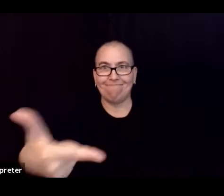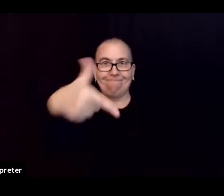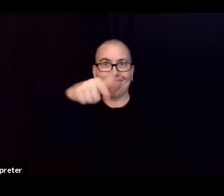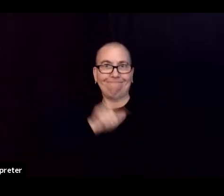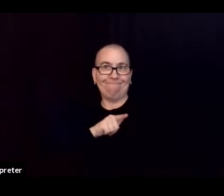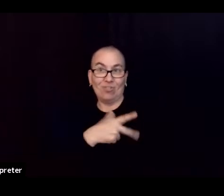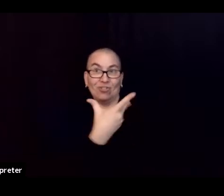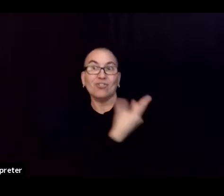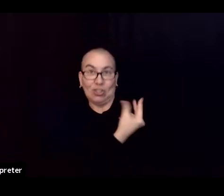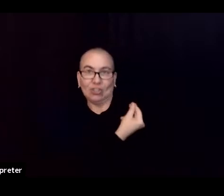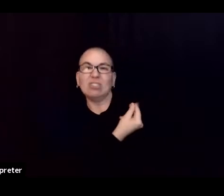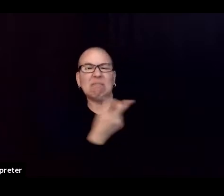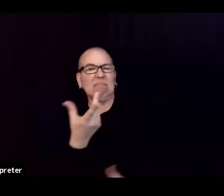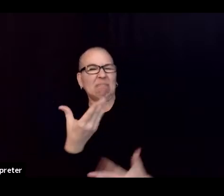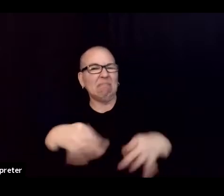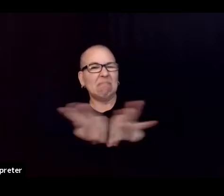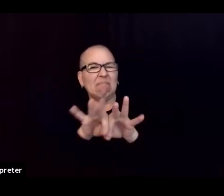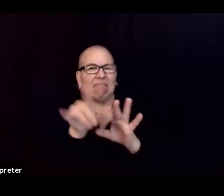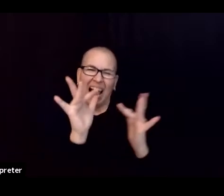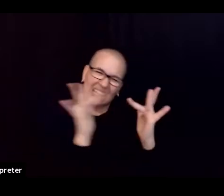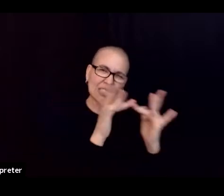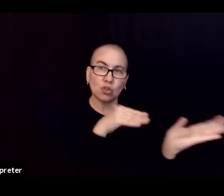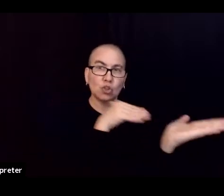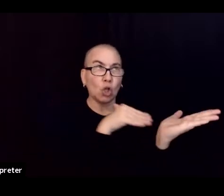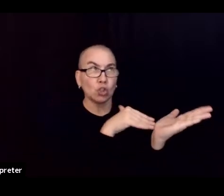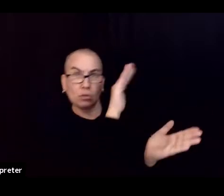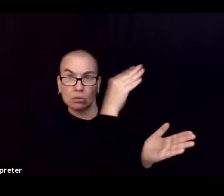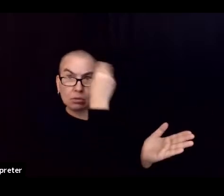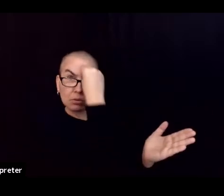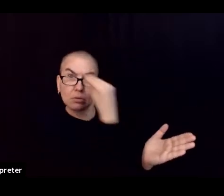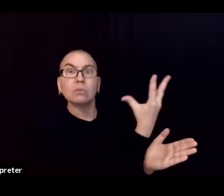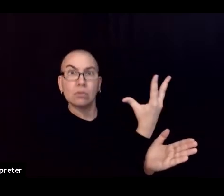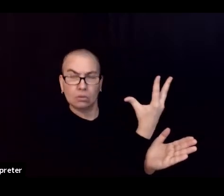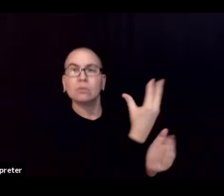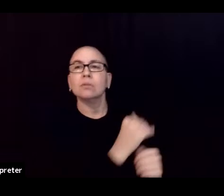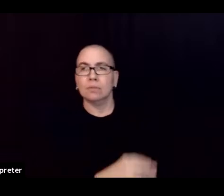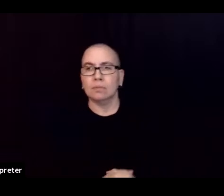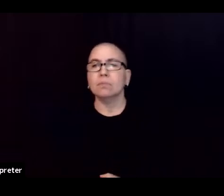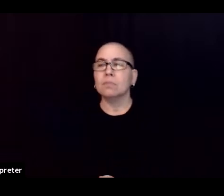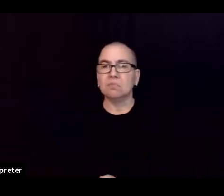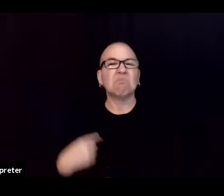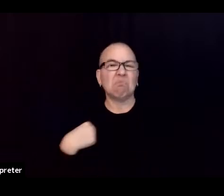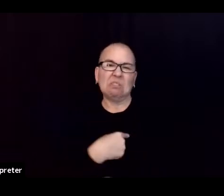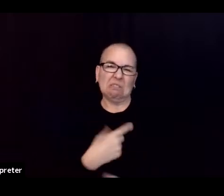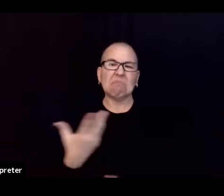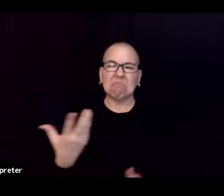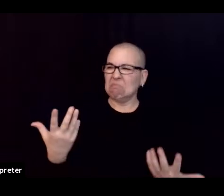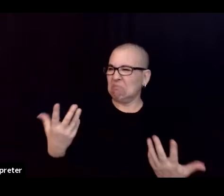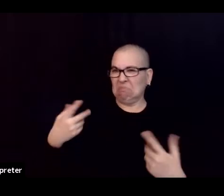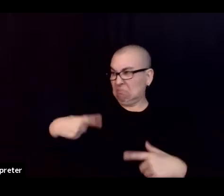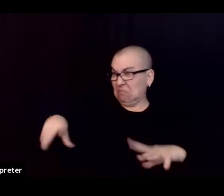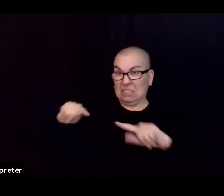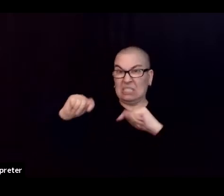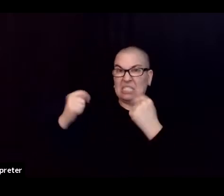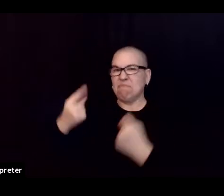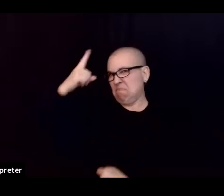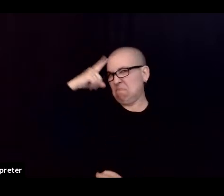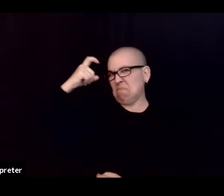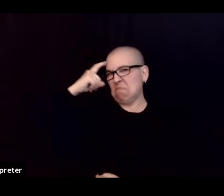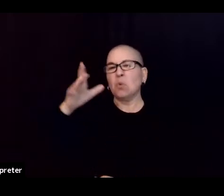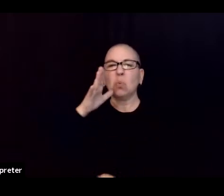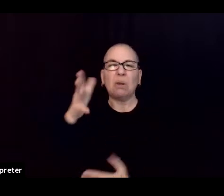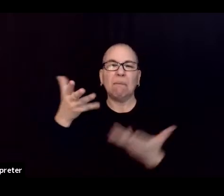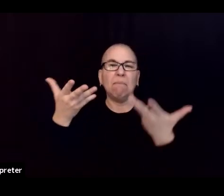them. So we think that group will be taken care of and should be in quite a prompt way as